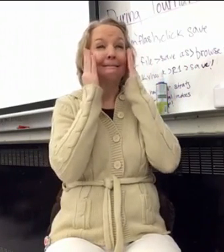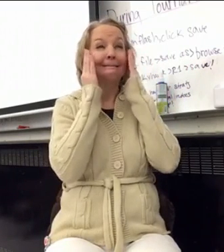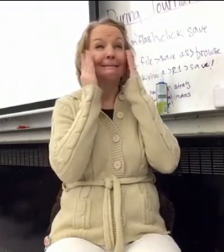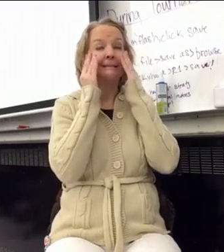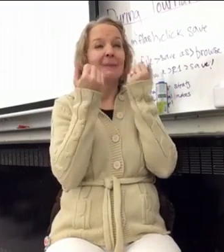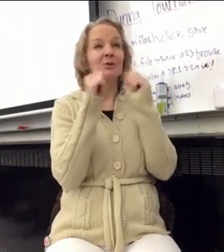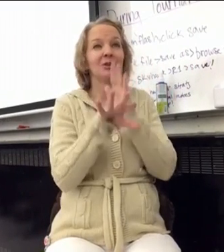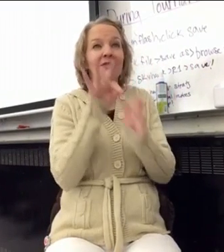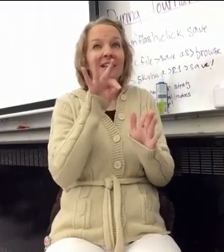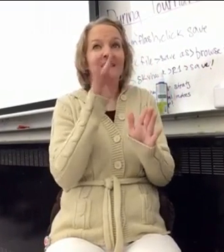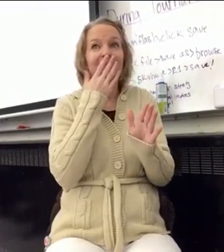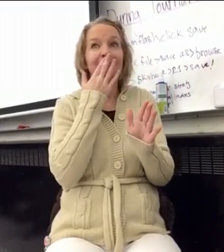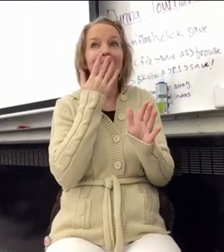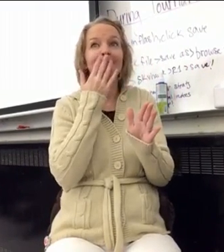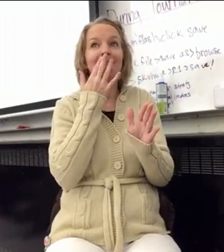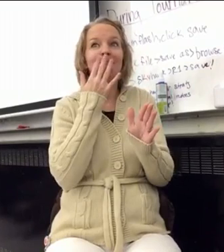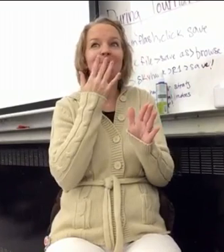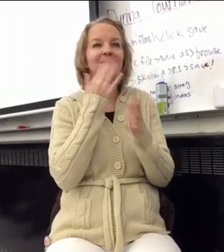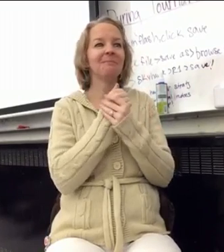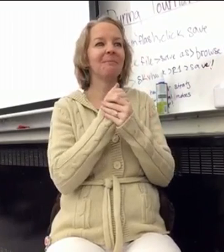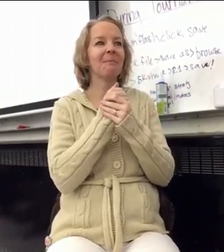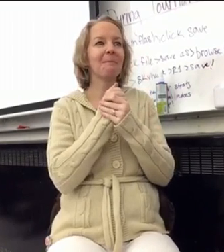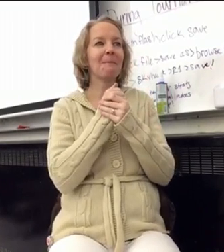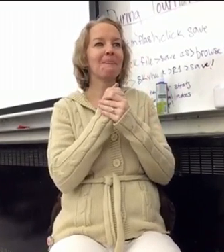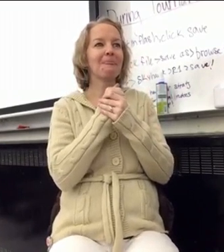Shoot. I'm trying to find it.